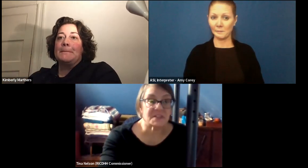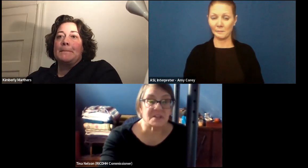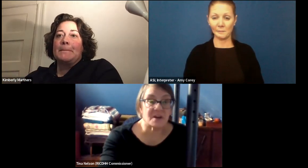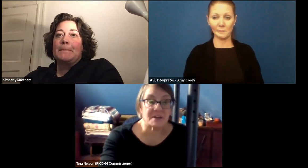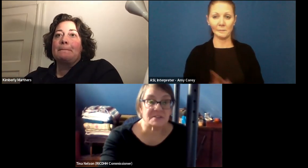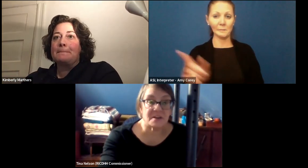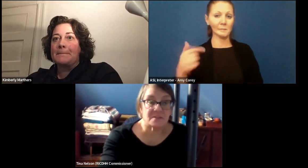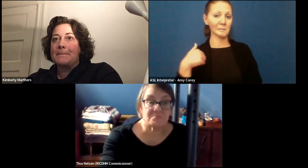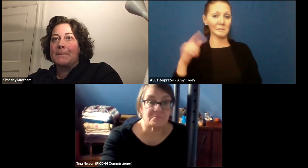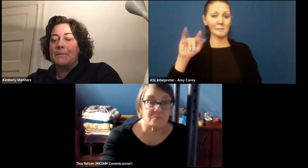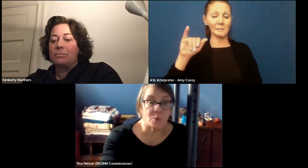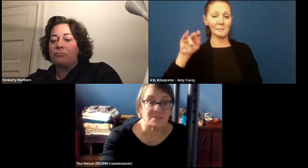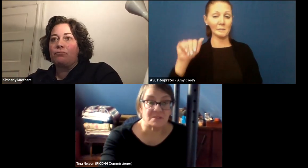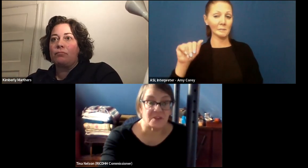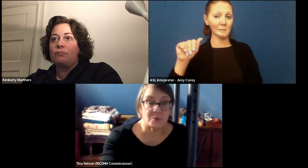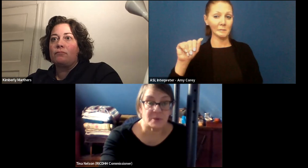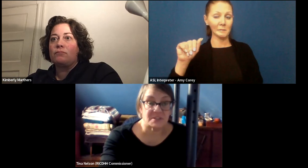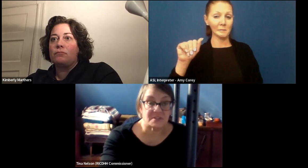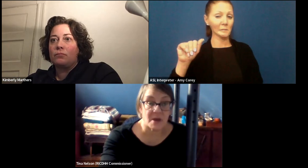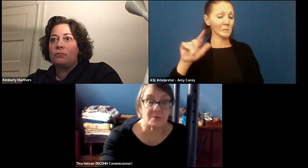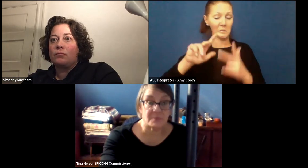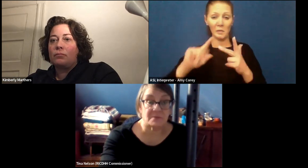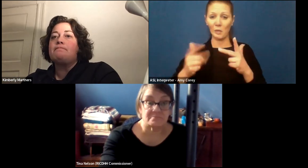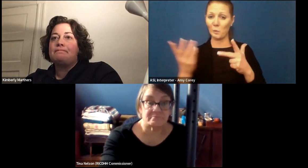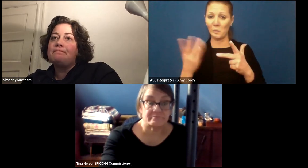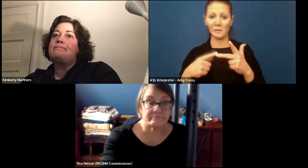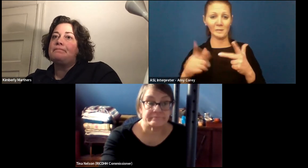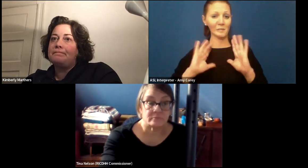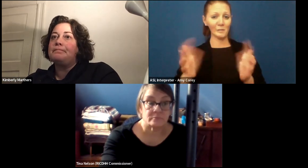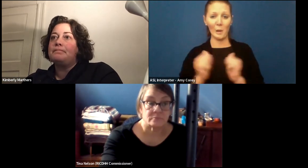This is Tina. I say the third Wednesday is fine with me.